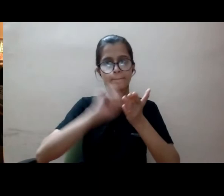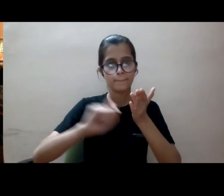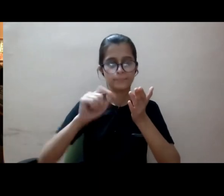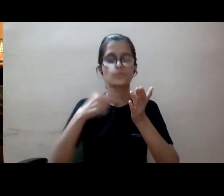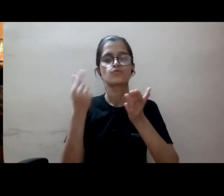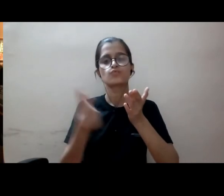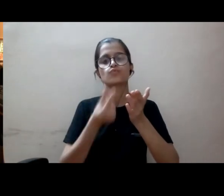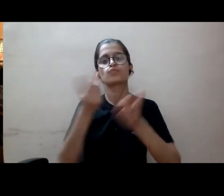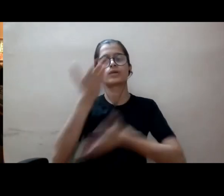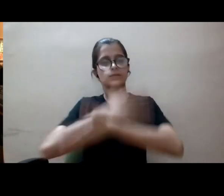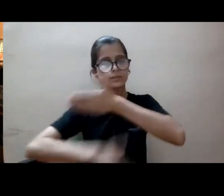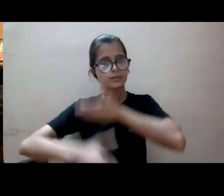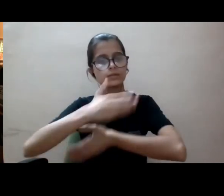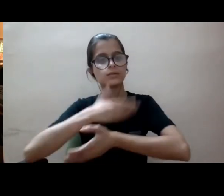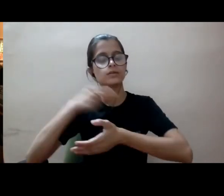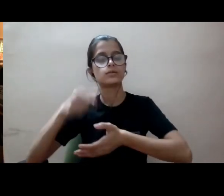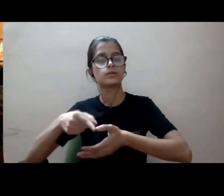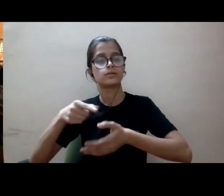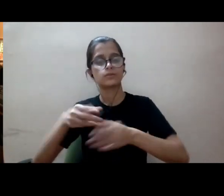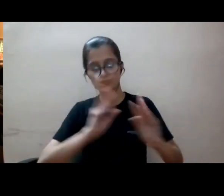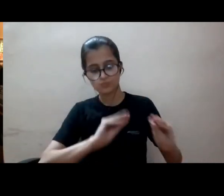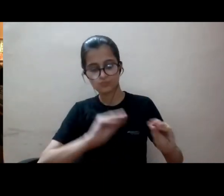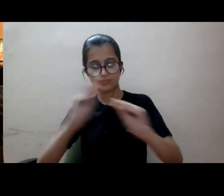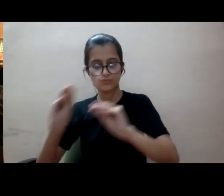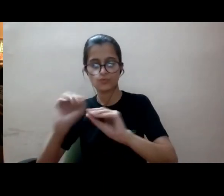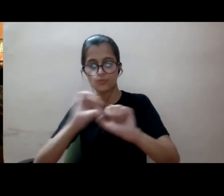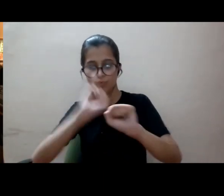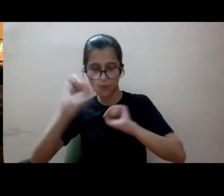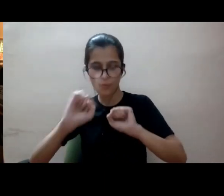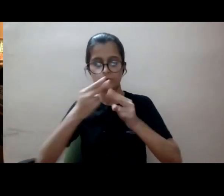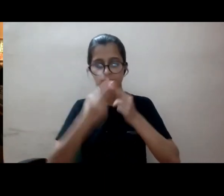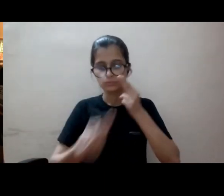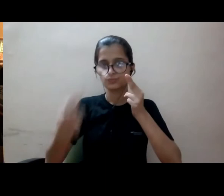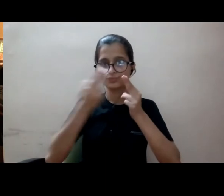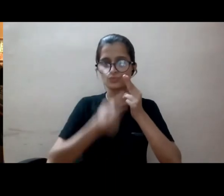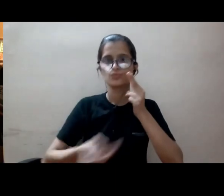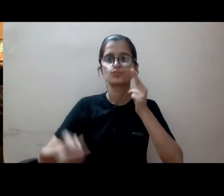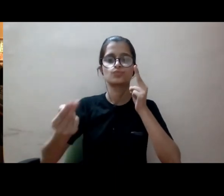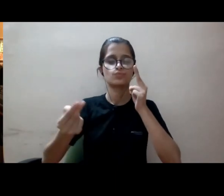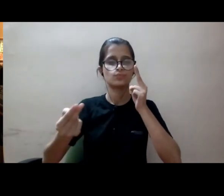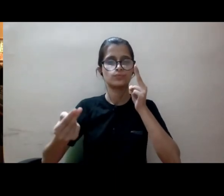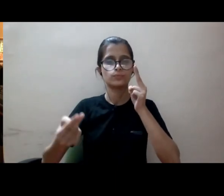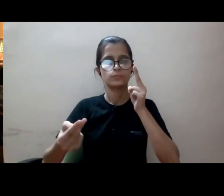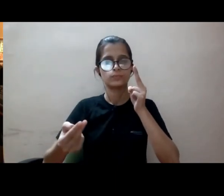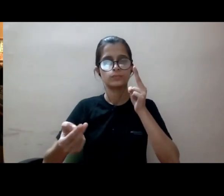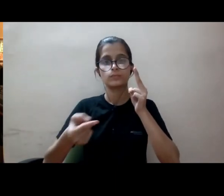disability in order to move their stories. And this is